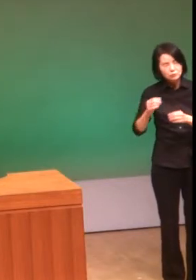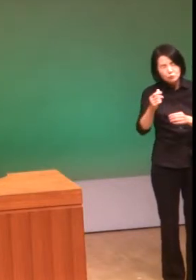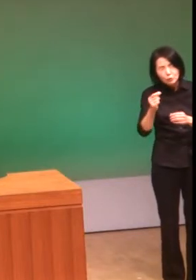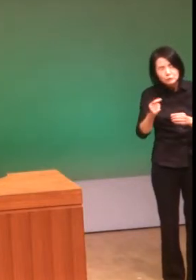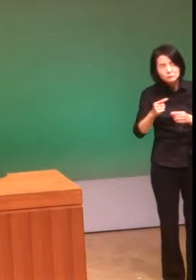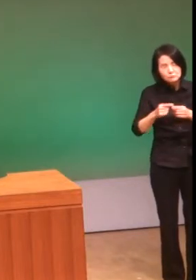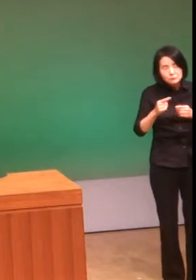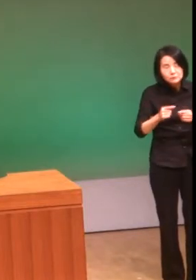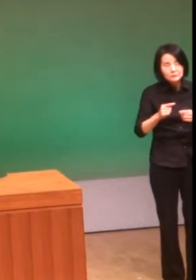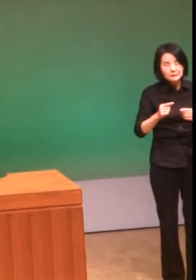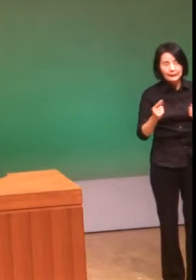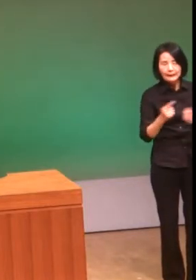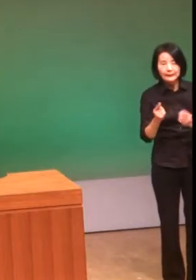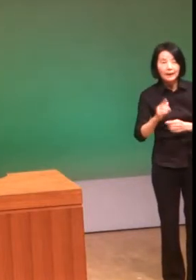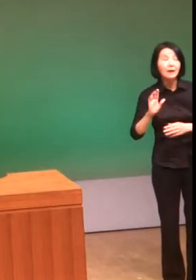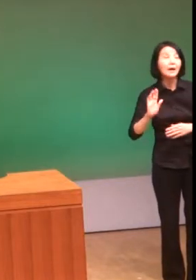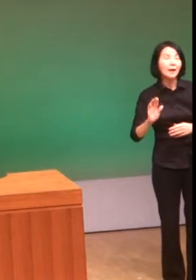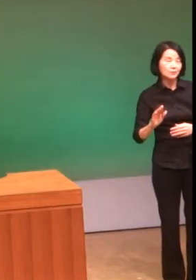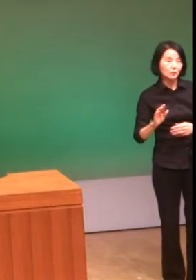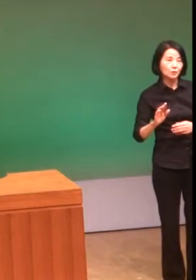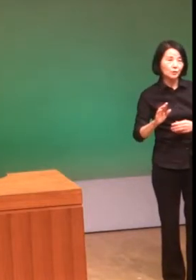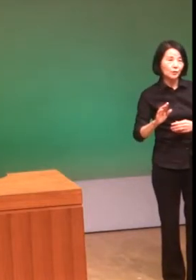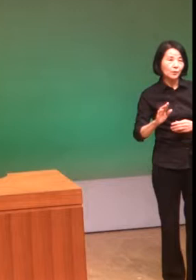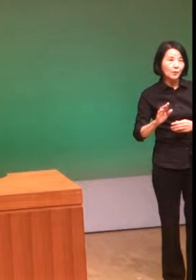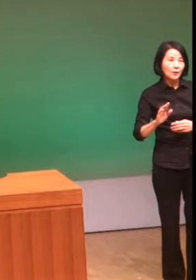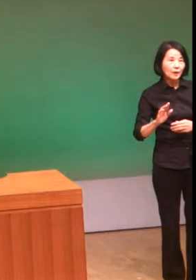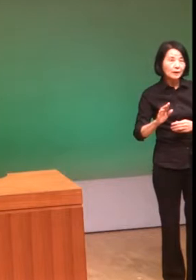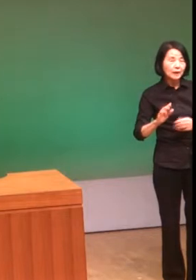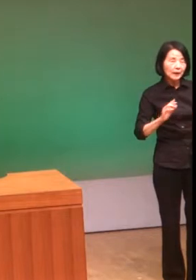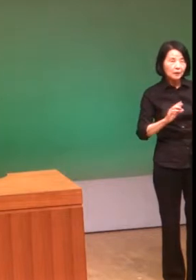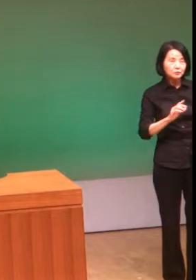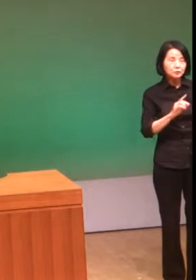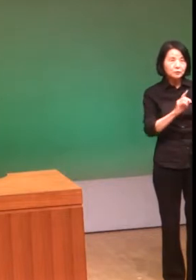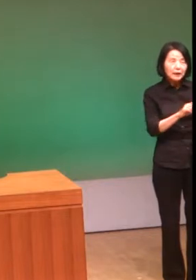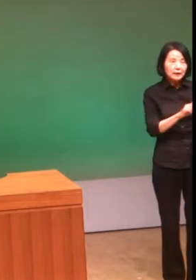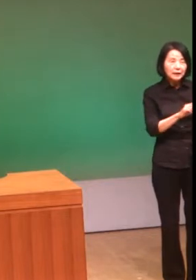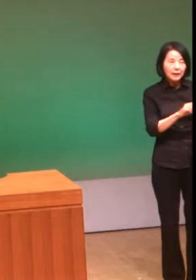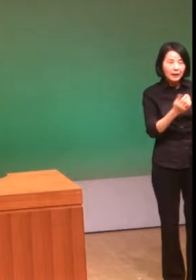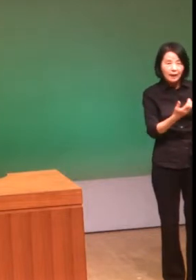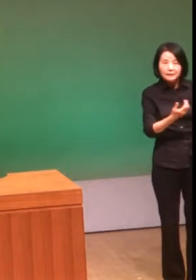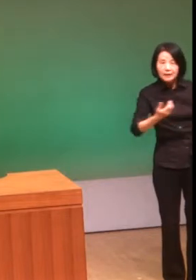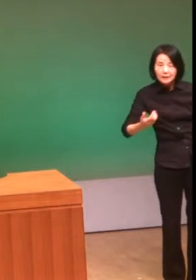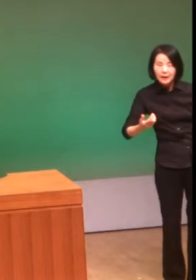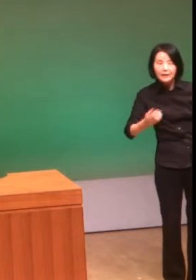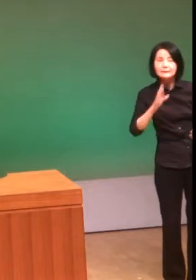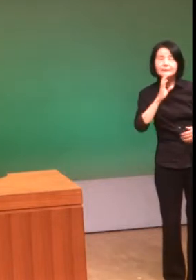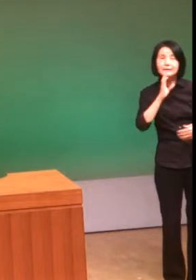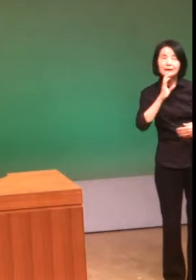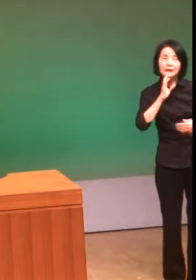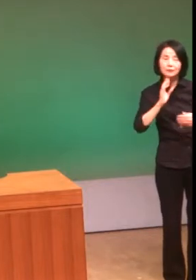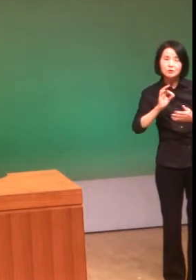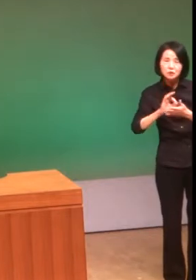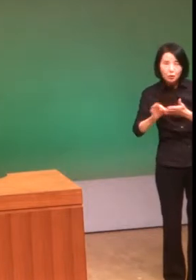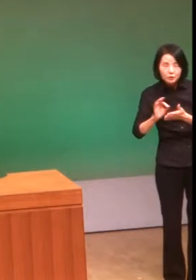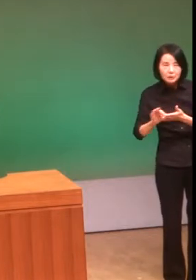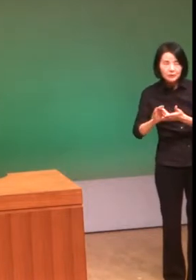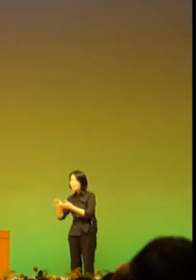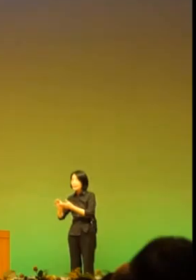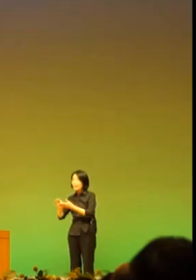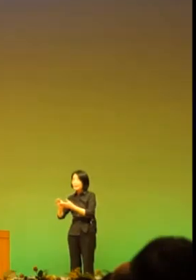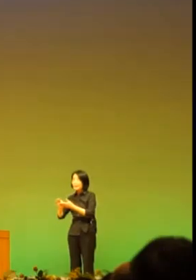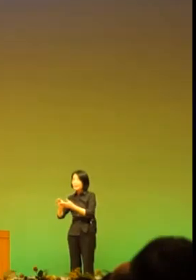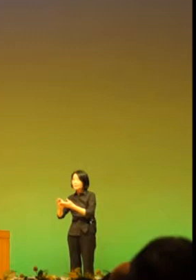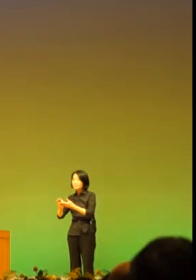or power, but instead as an actual bomb. And we're talking about the indiscriminate,